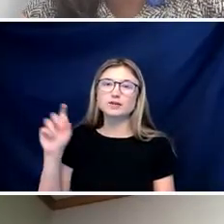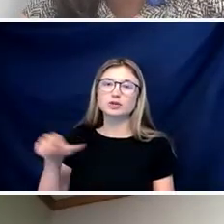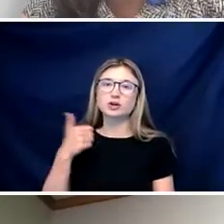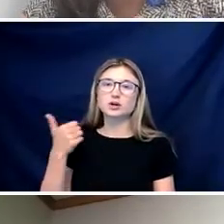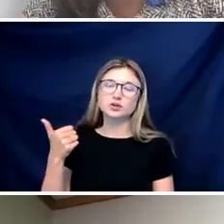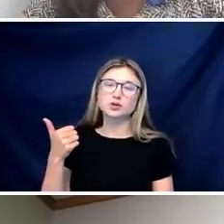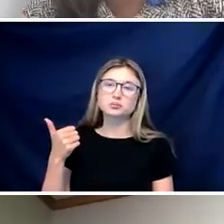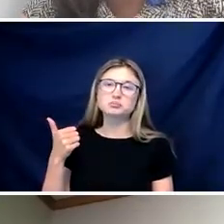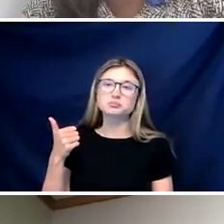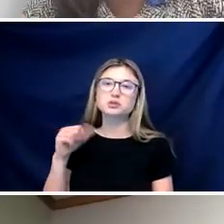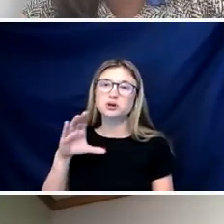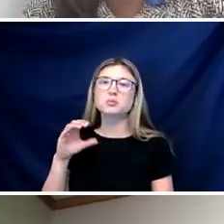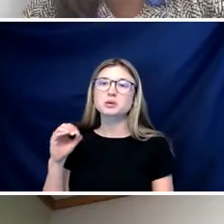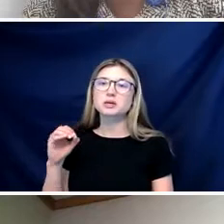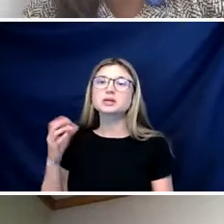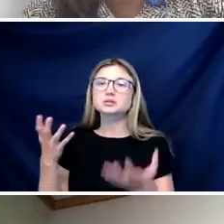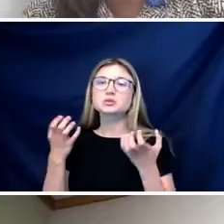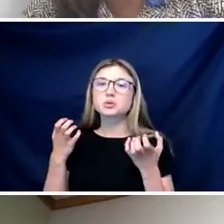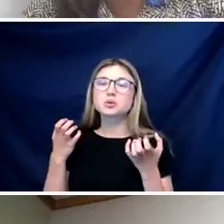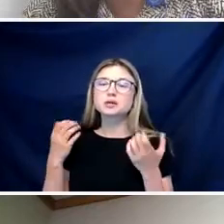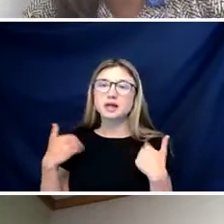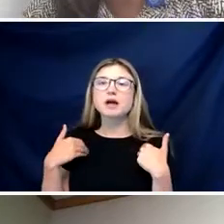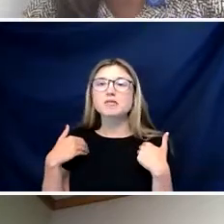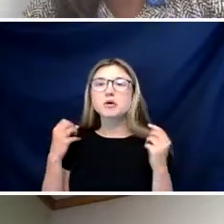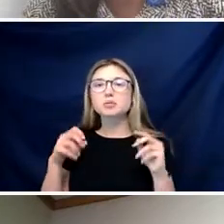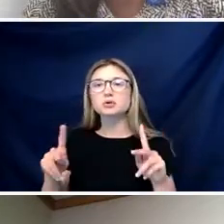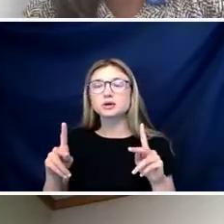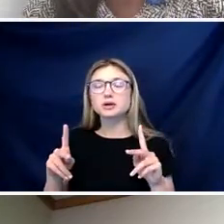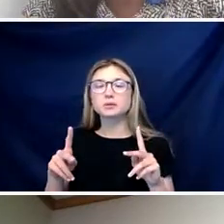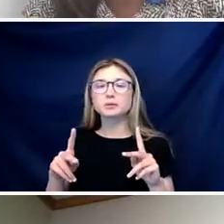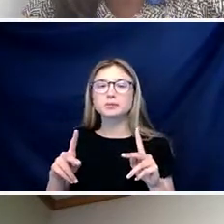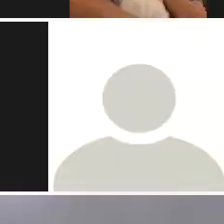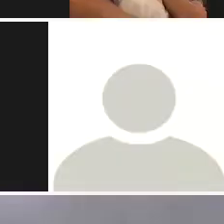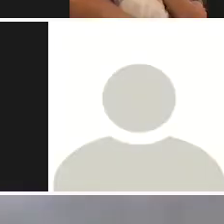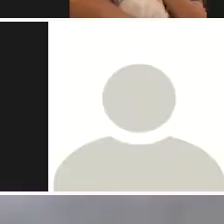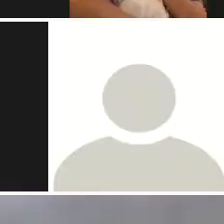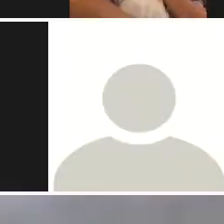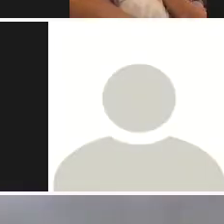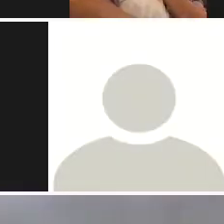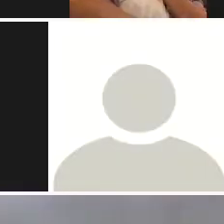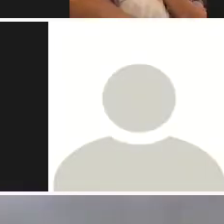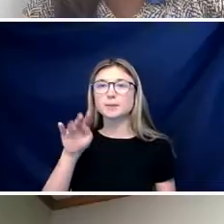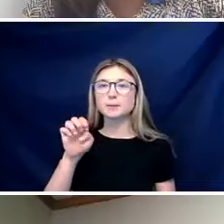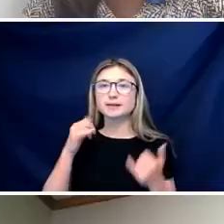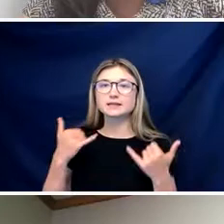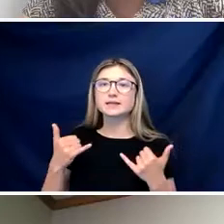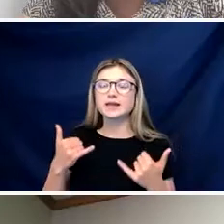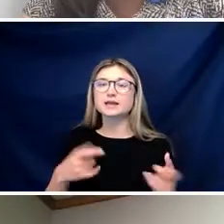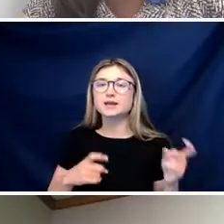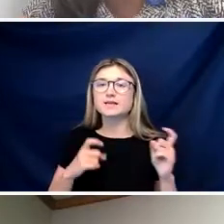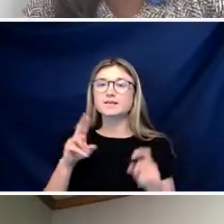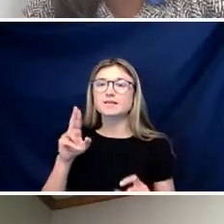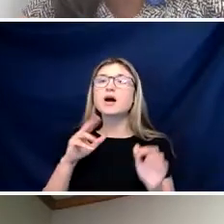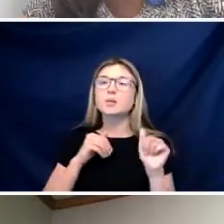that wanted to vie for the opportunity. So in speaking with him today, he did give an update. He said that it was